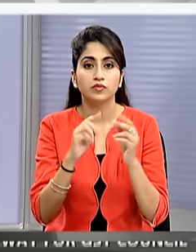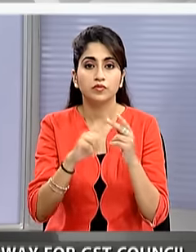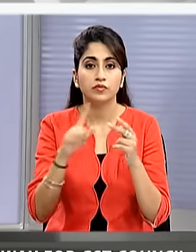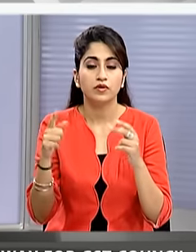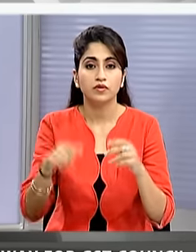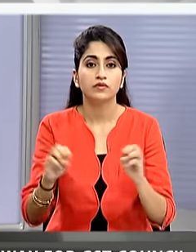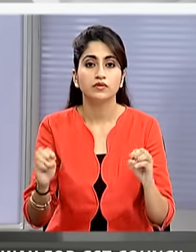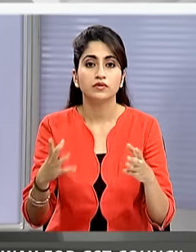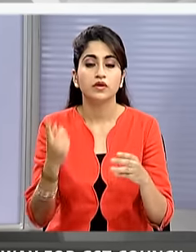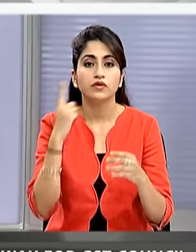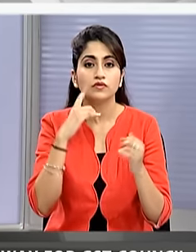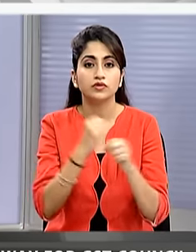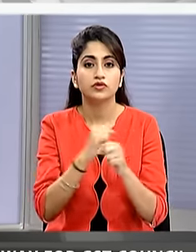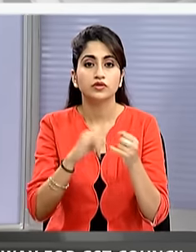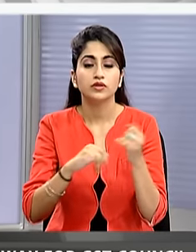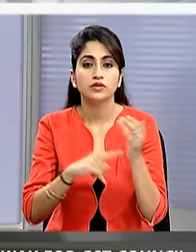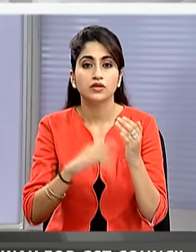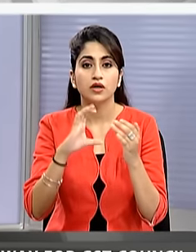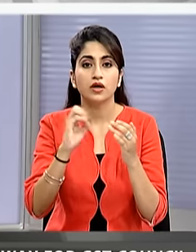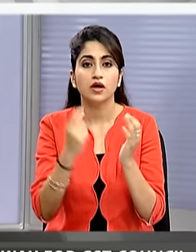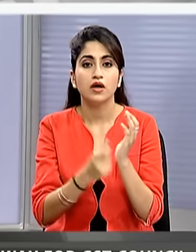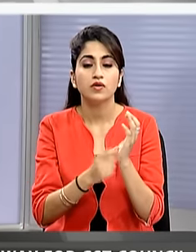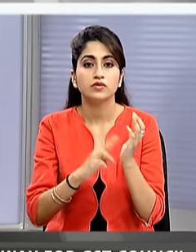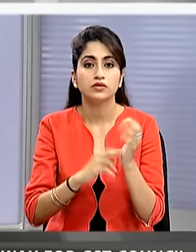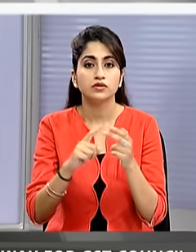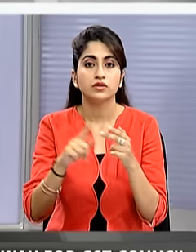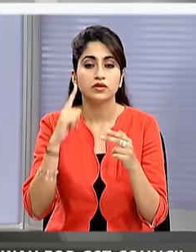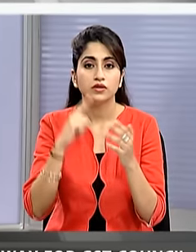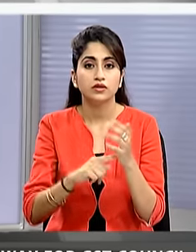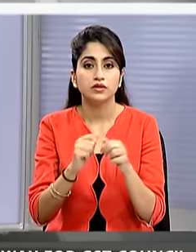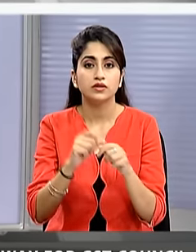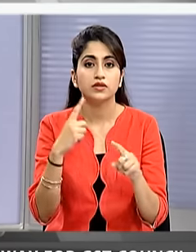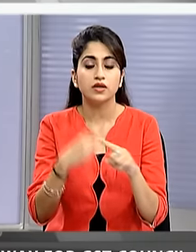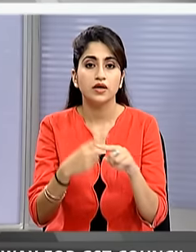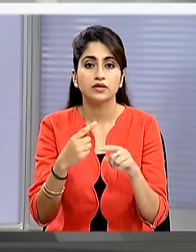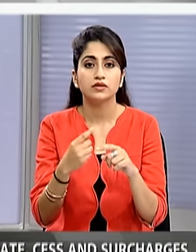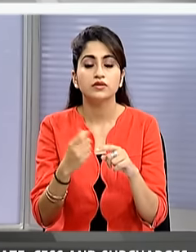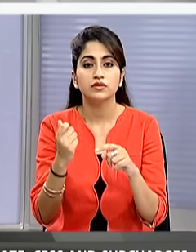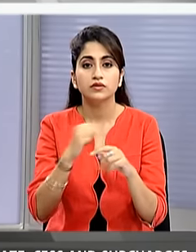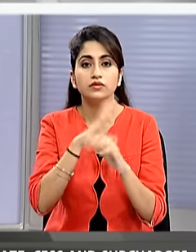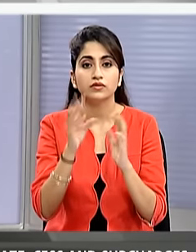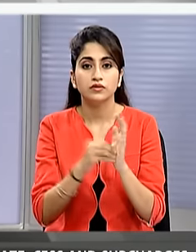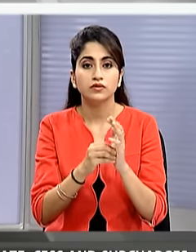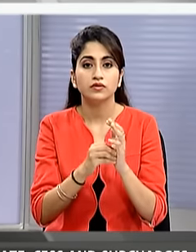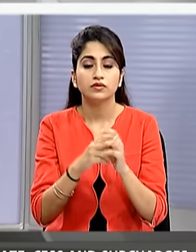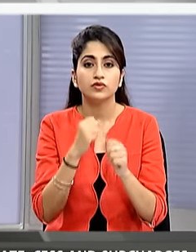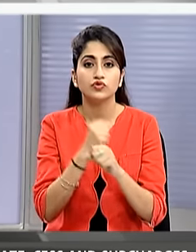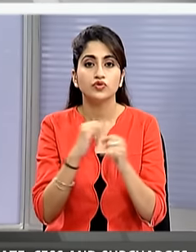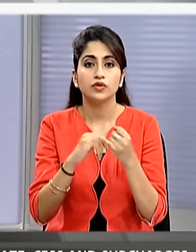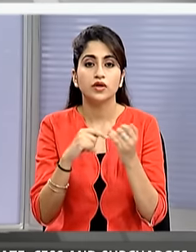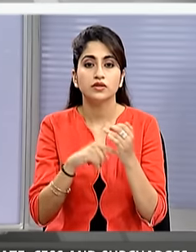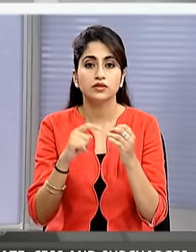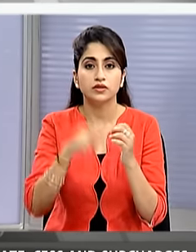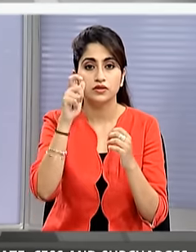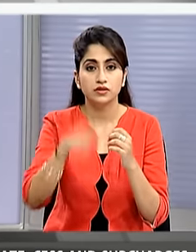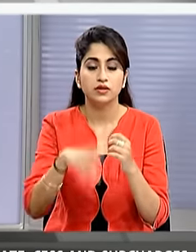bill will pave the way for setting up a GST council that will decide the tax rate, cess and surcharges. The goods and